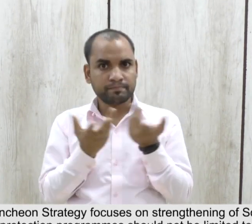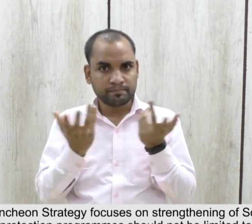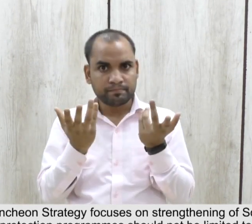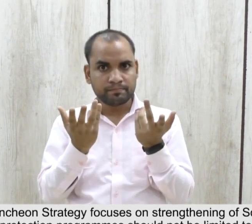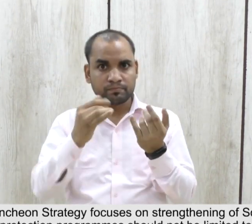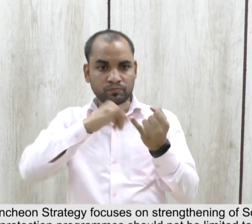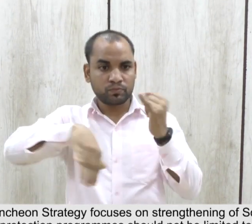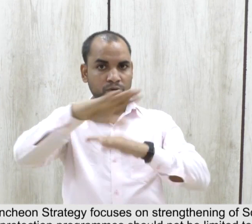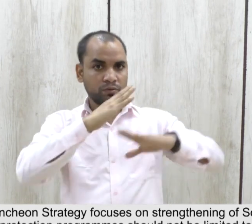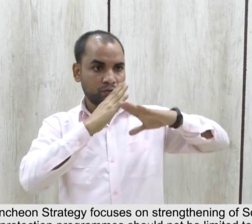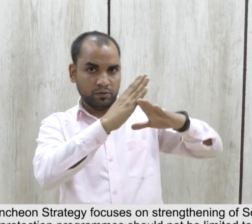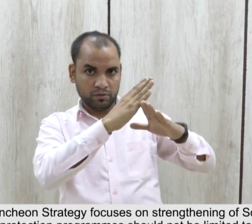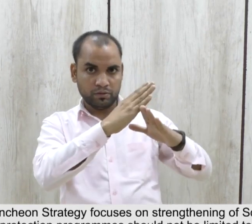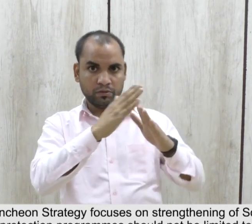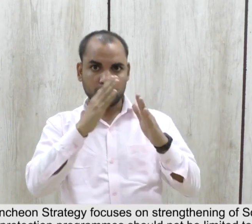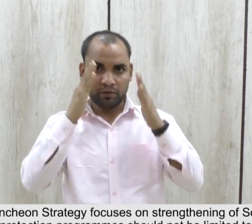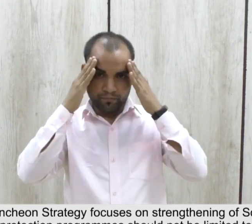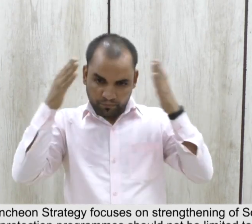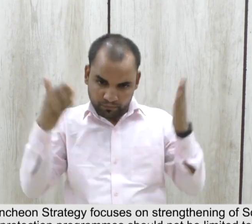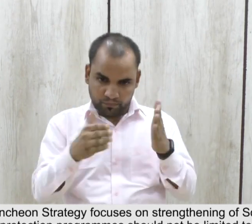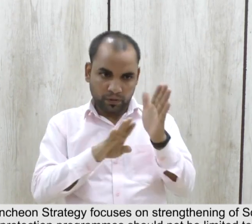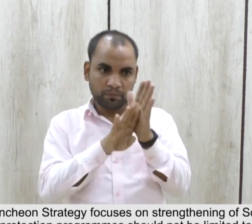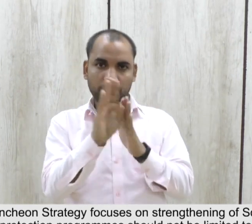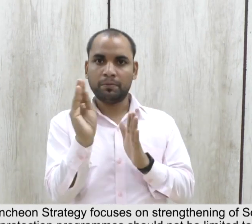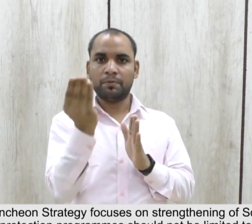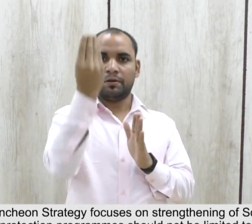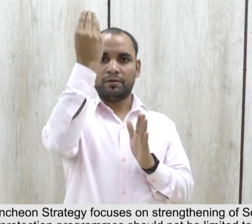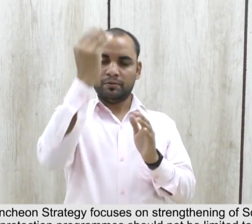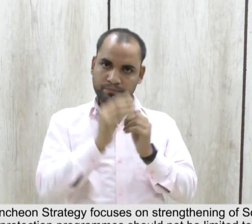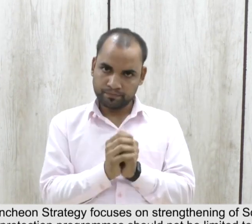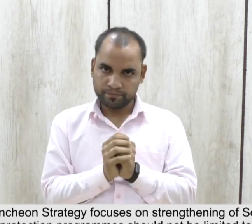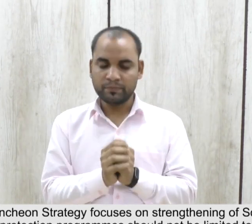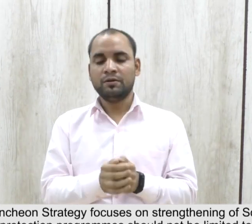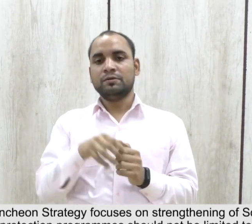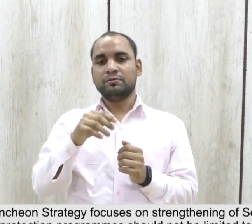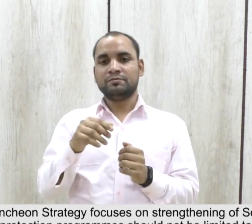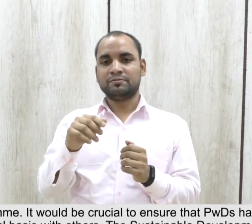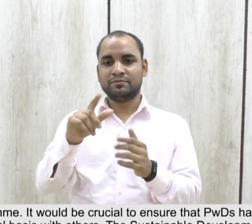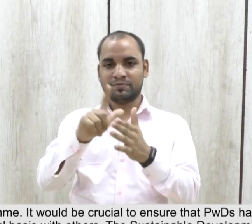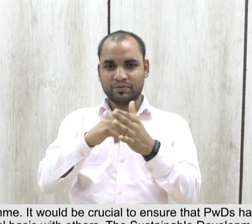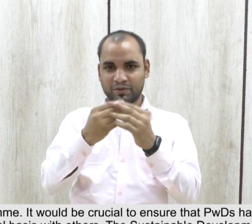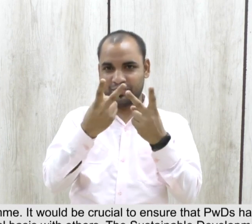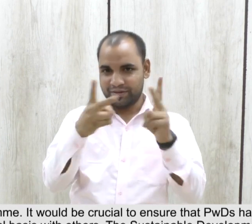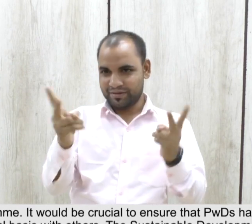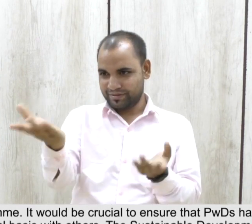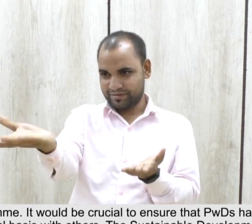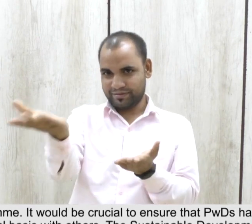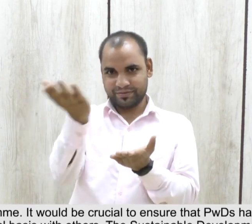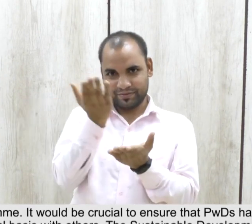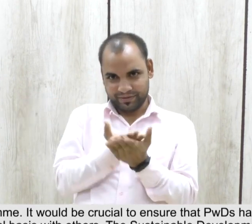It specifies that social protection programs should not be limited to regular and formal employment program. It